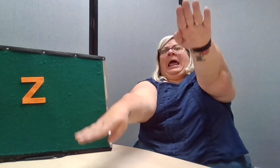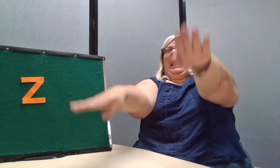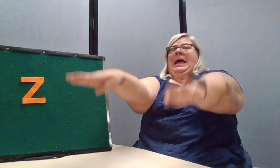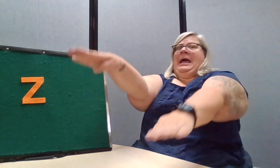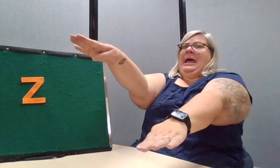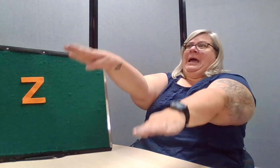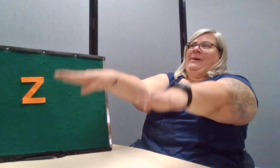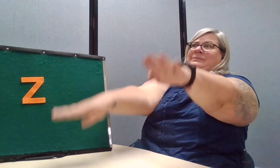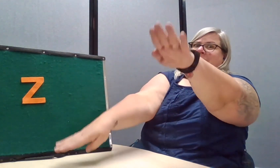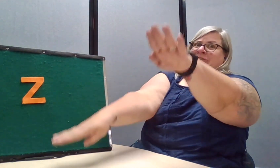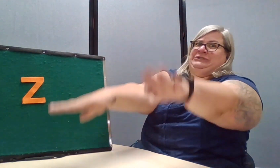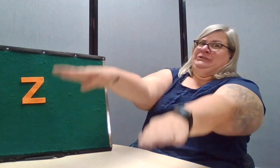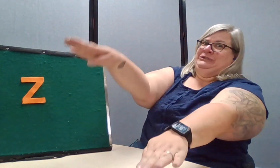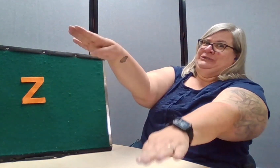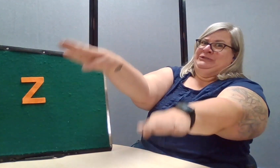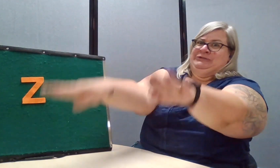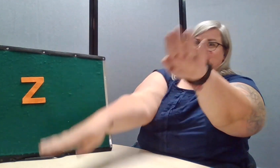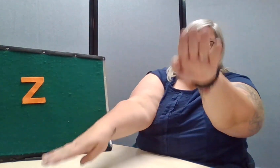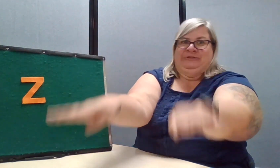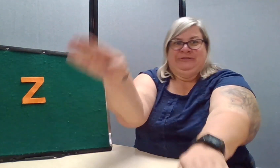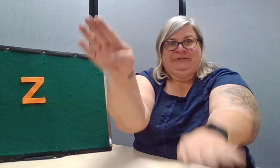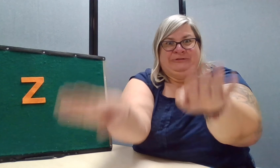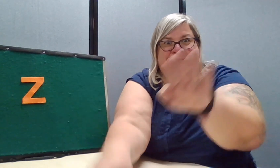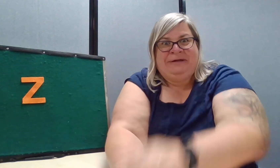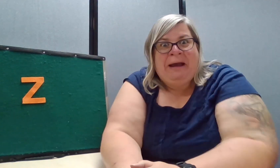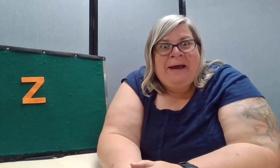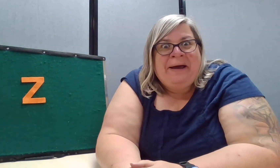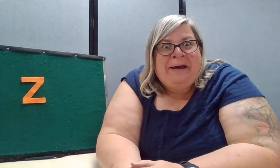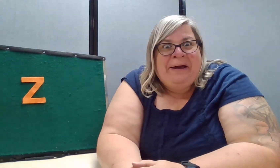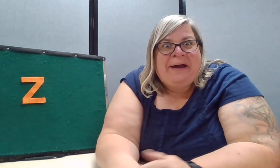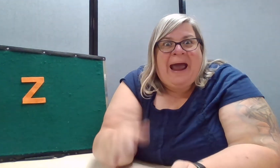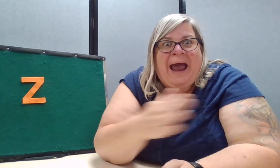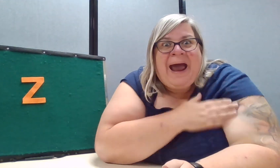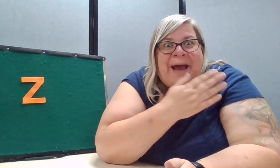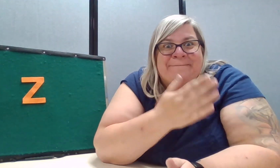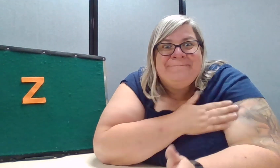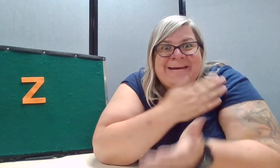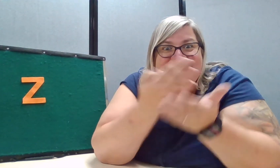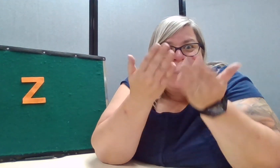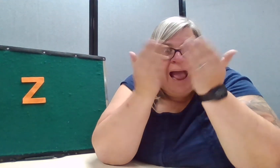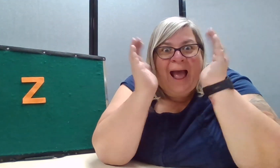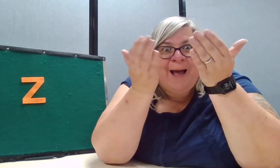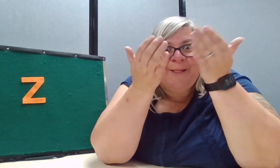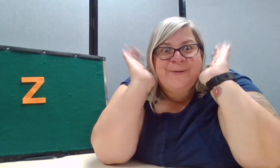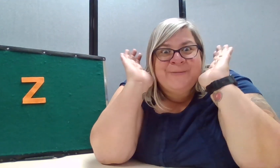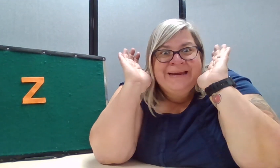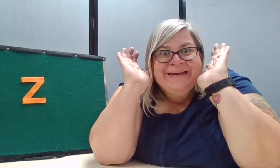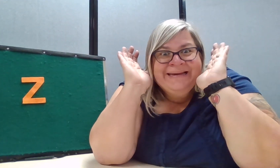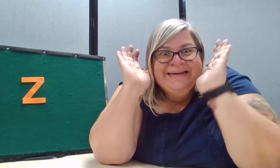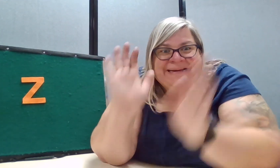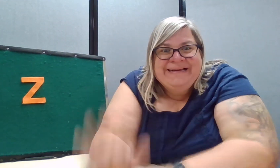Ooh, a zombie. Happy Halloween.